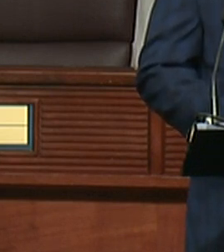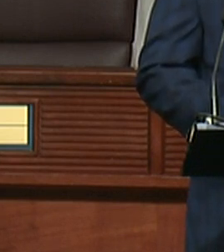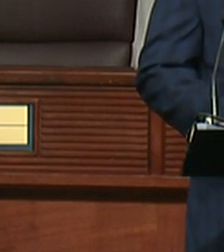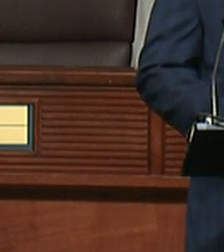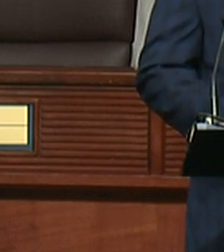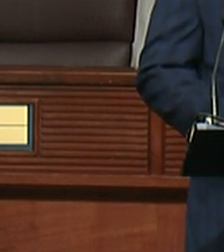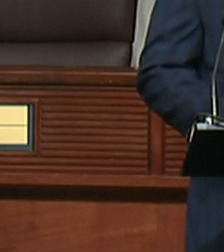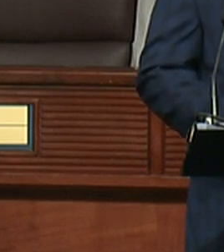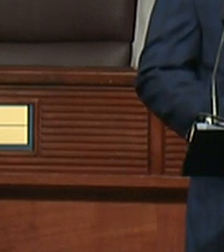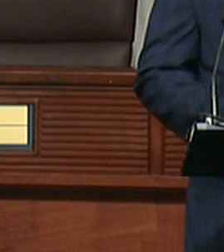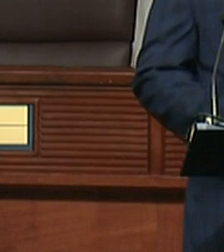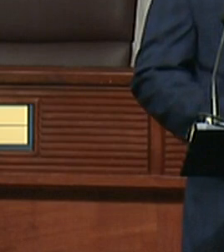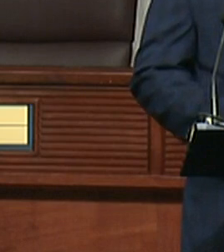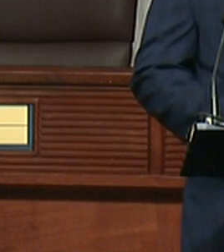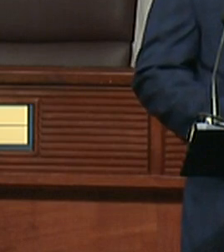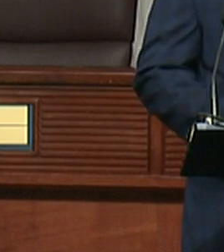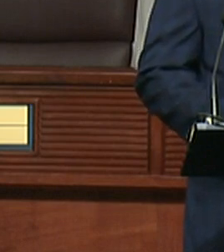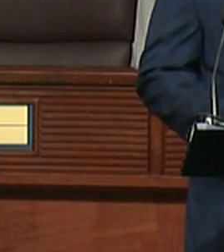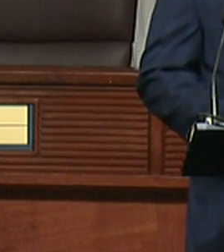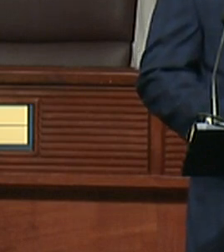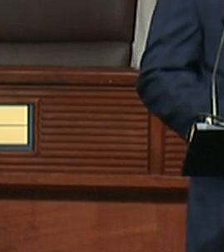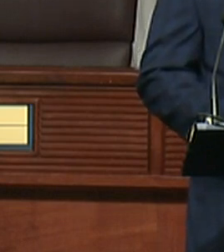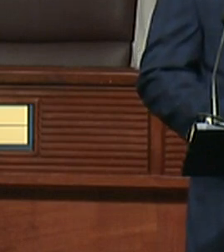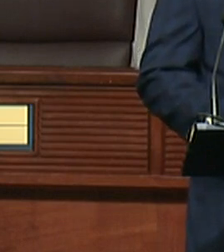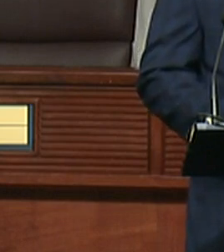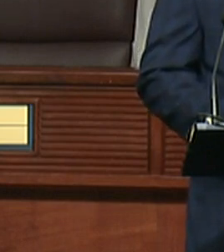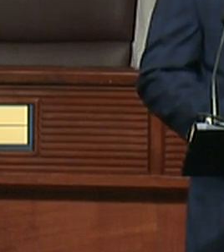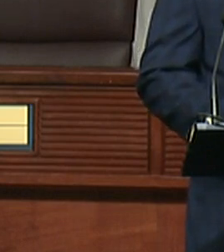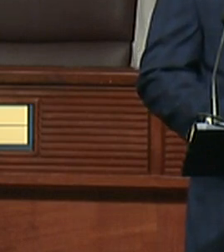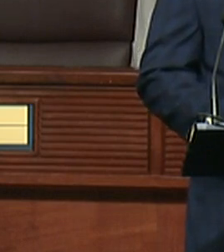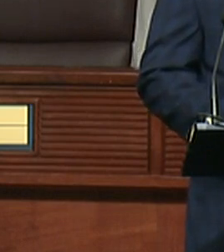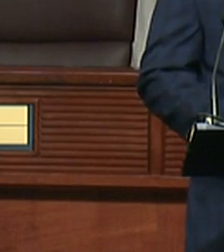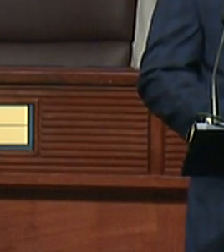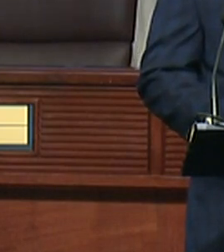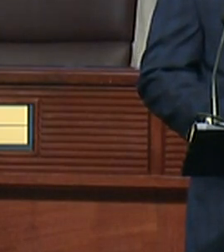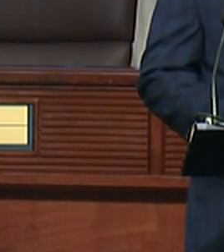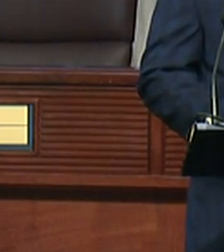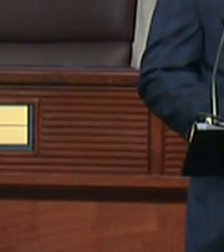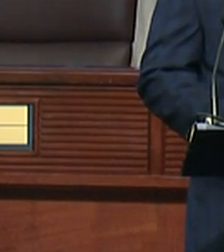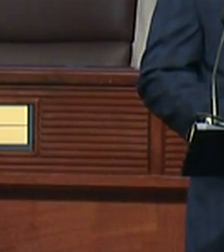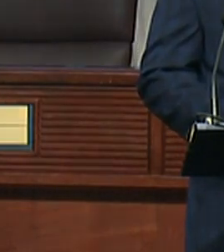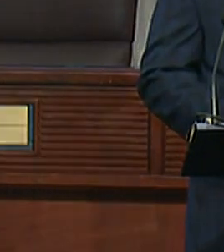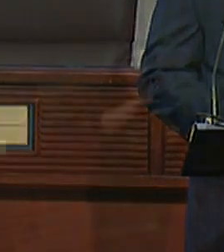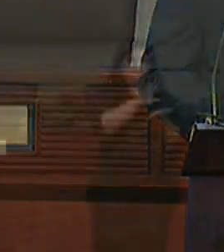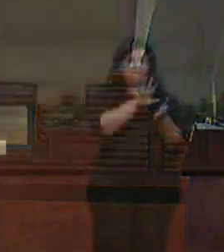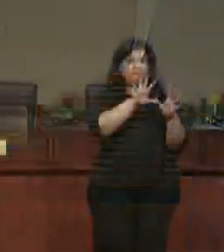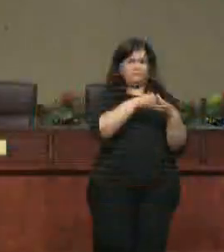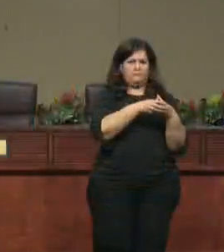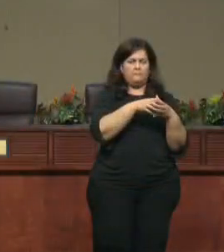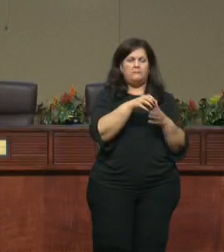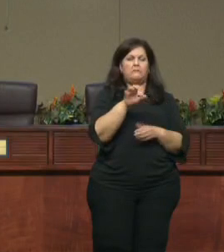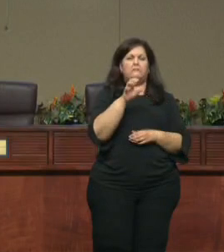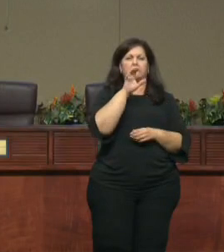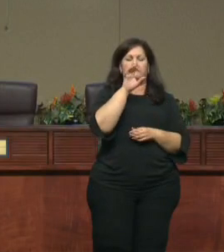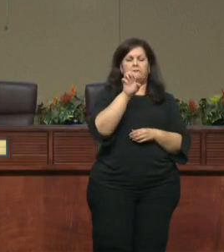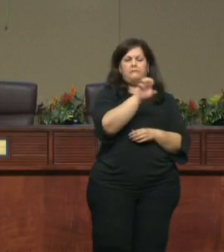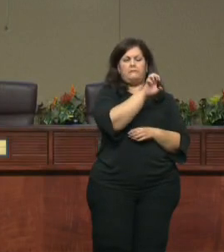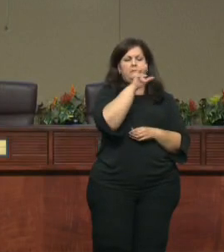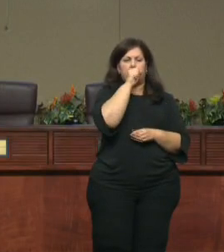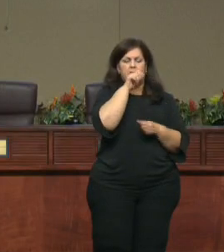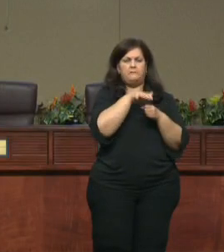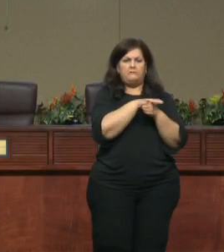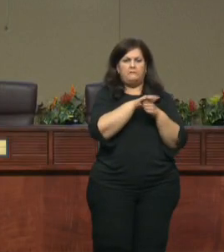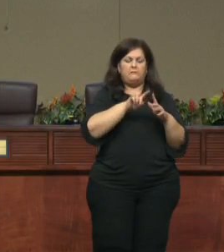We will begin testing tomorrow at the Econ Soccer Complex in East Orange County, beginning at